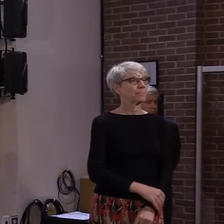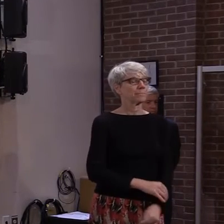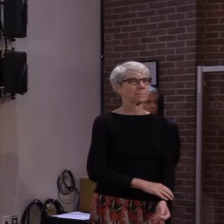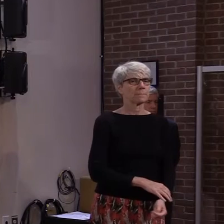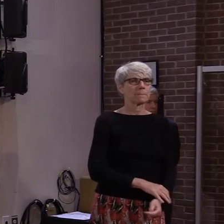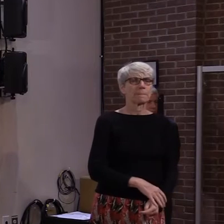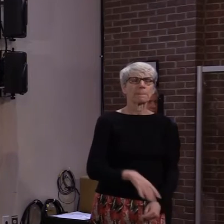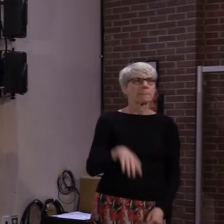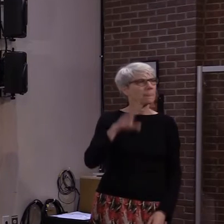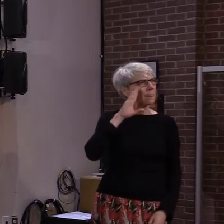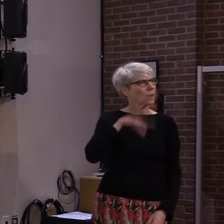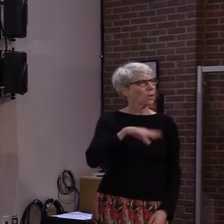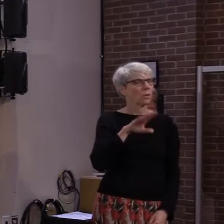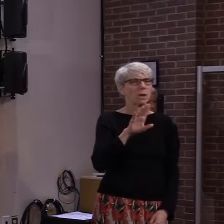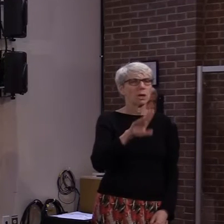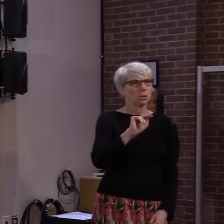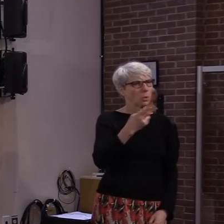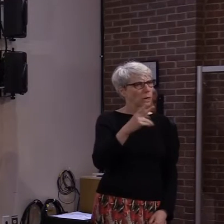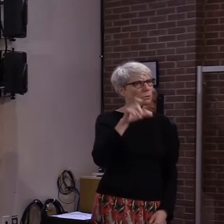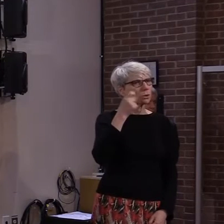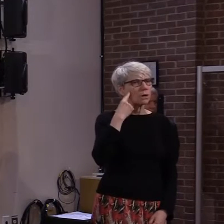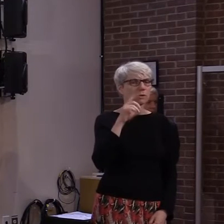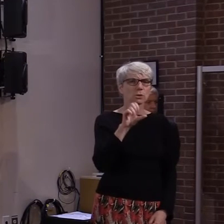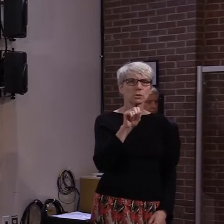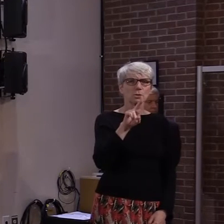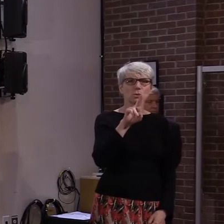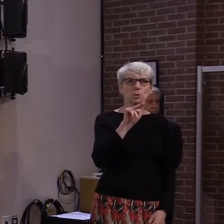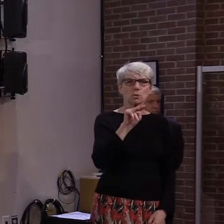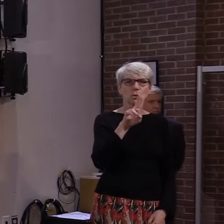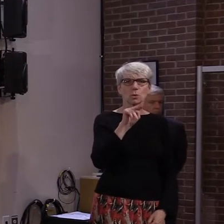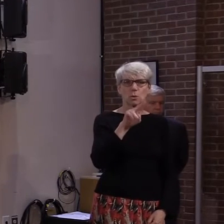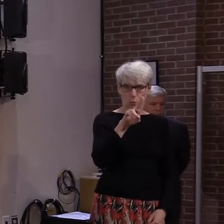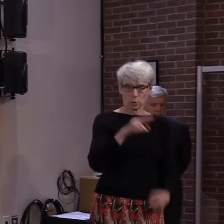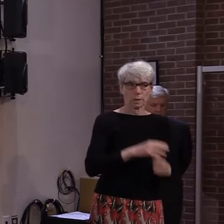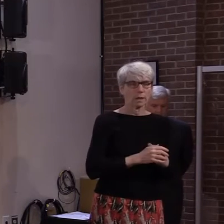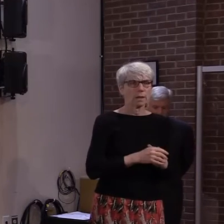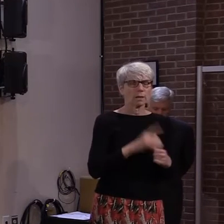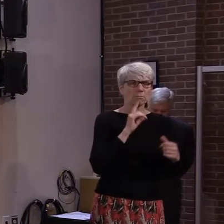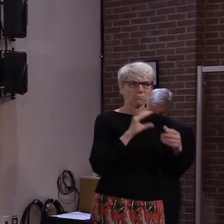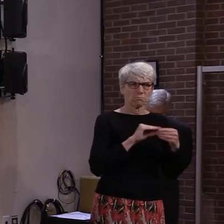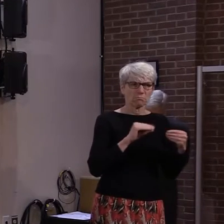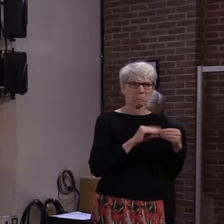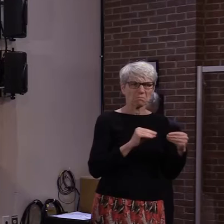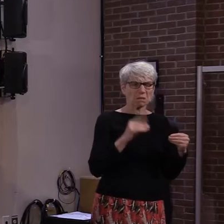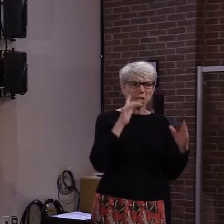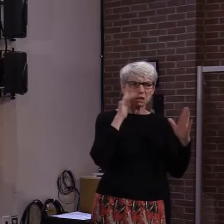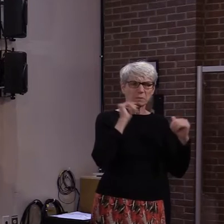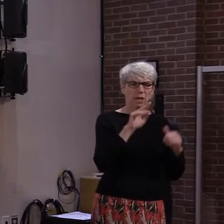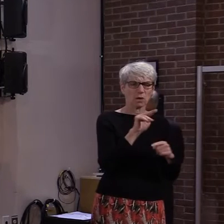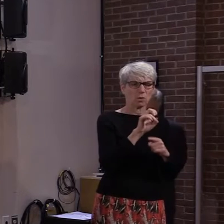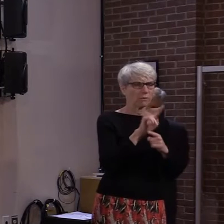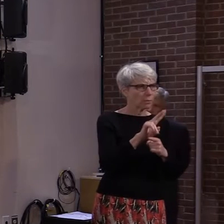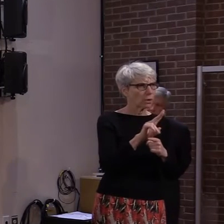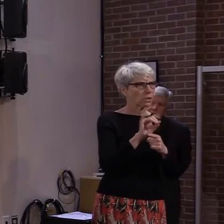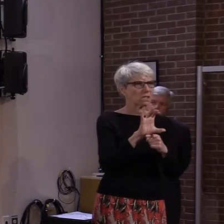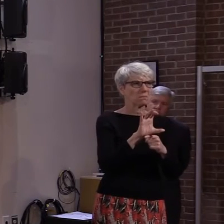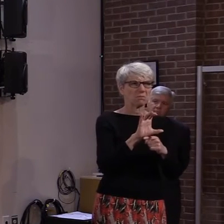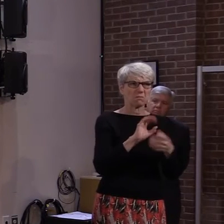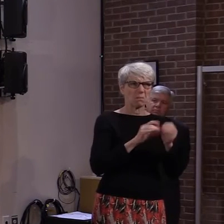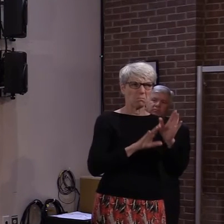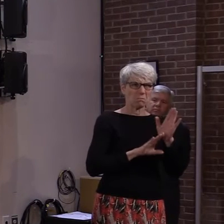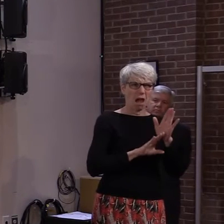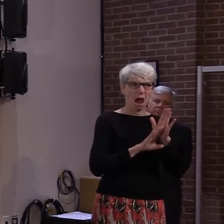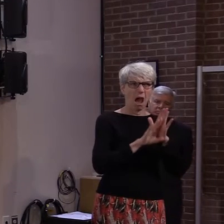New Hampshire, Governor Sununu, he's saying that we're going to see a spike in November and December, and